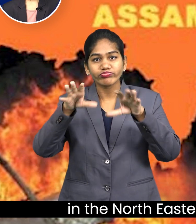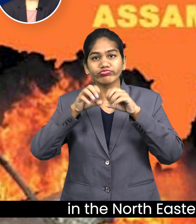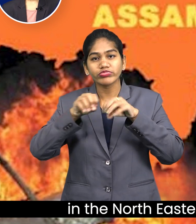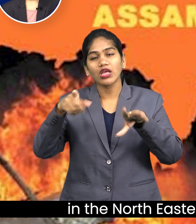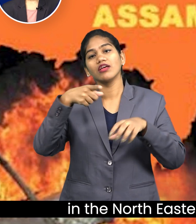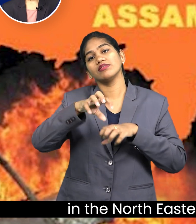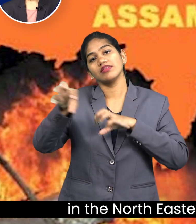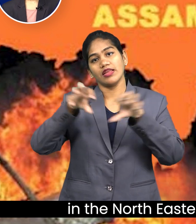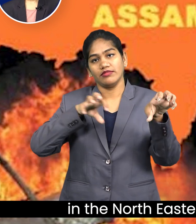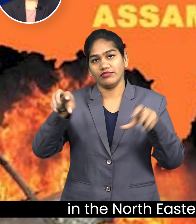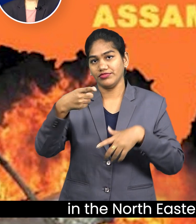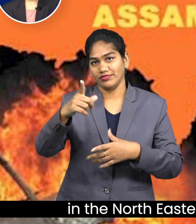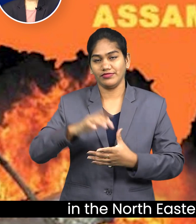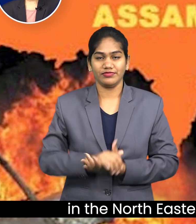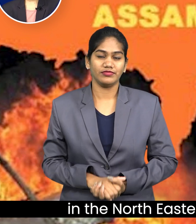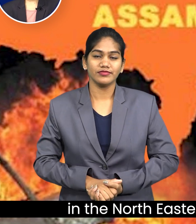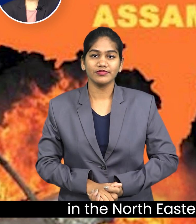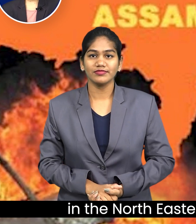Bengalis.